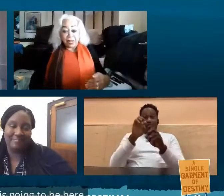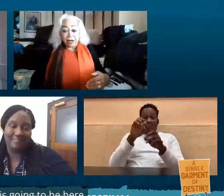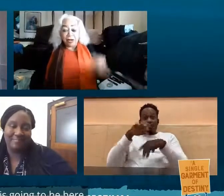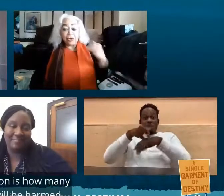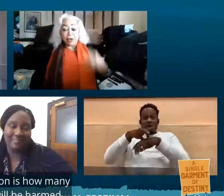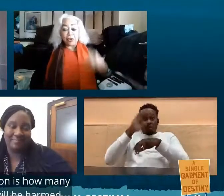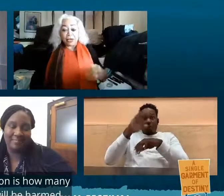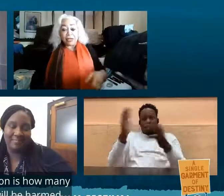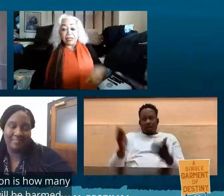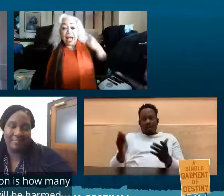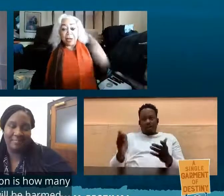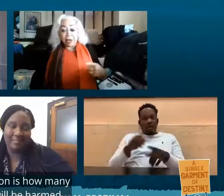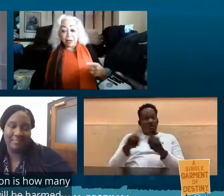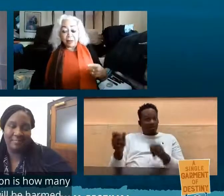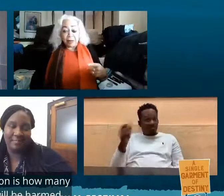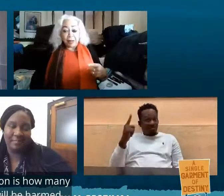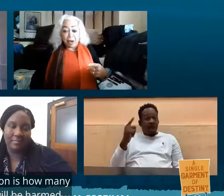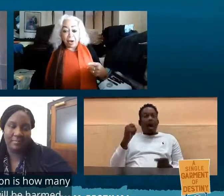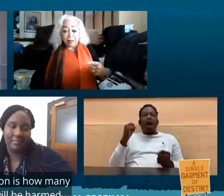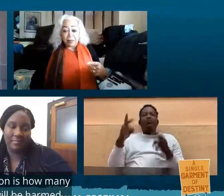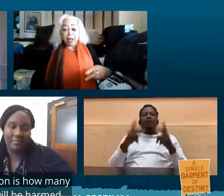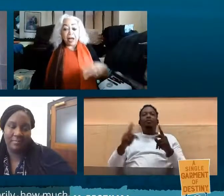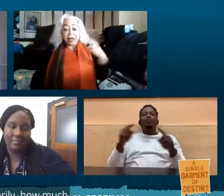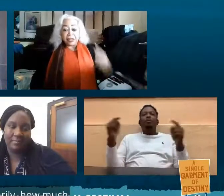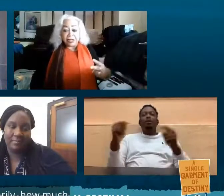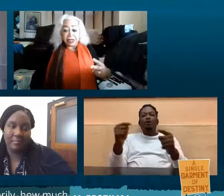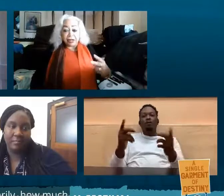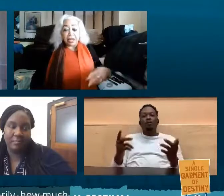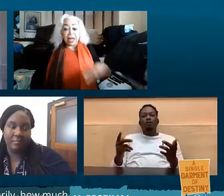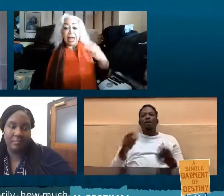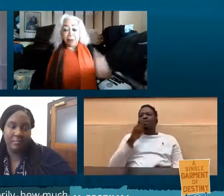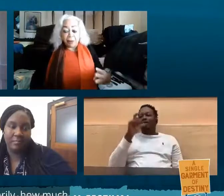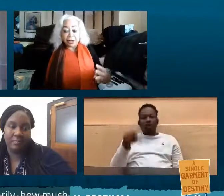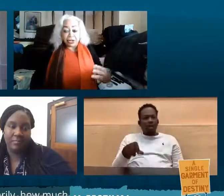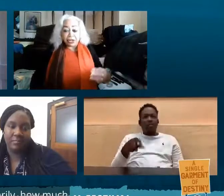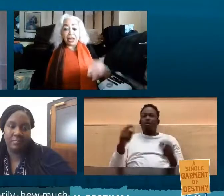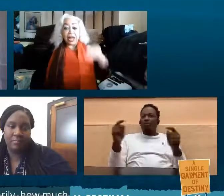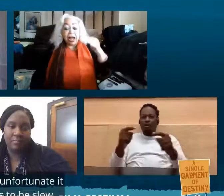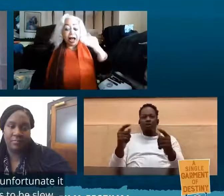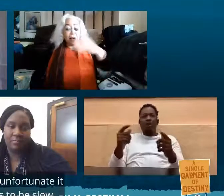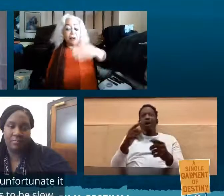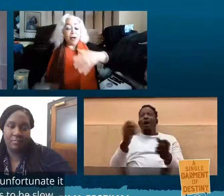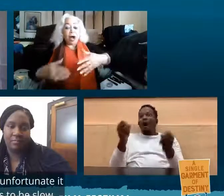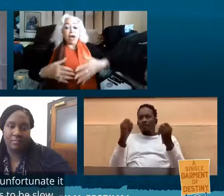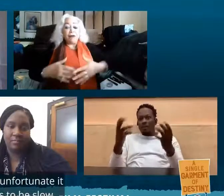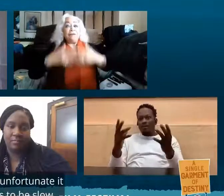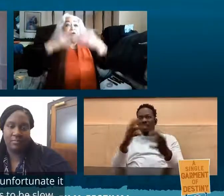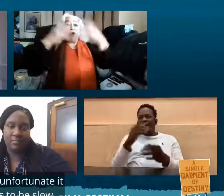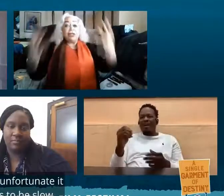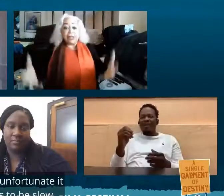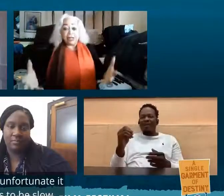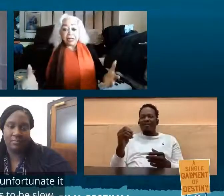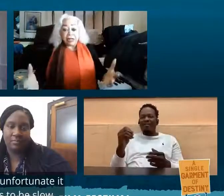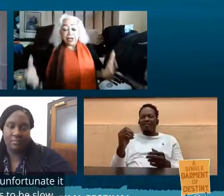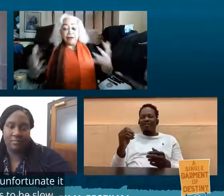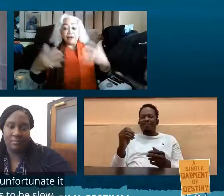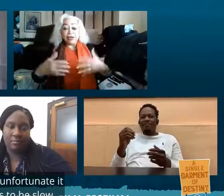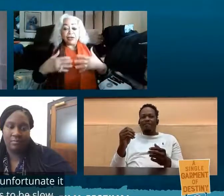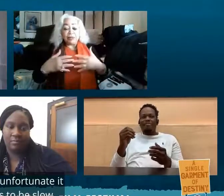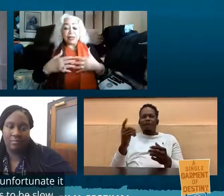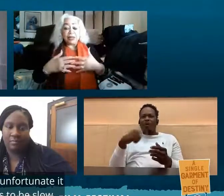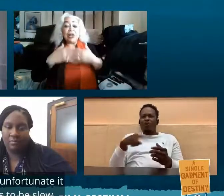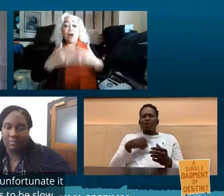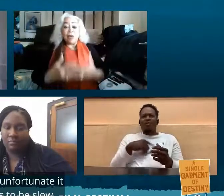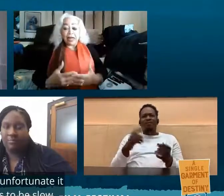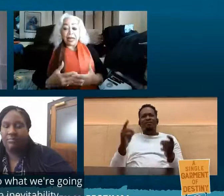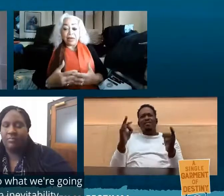going to be here. The question is, how many people will be harmed unnecessarily? How much? And how unfortunate it is for